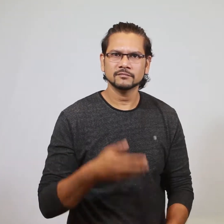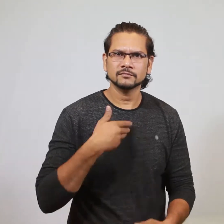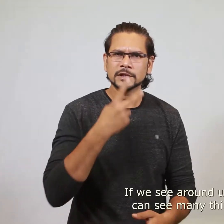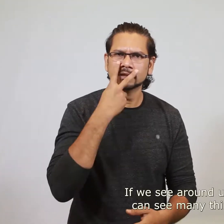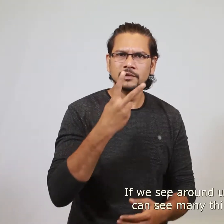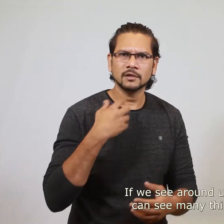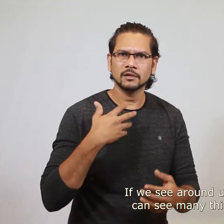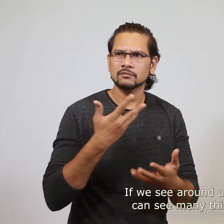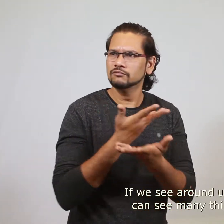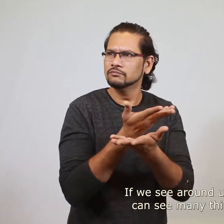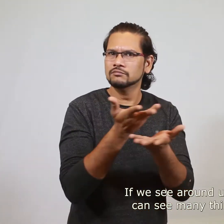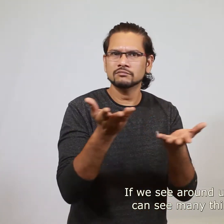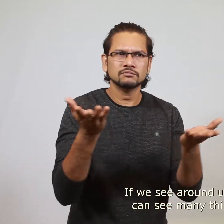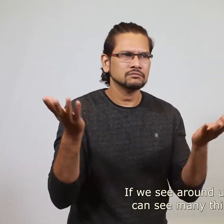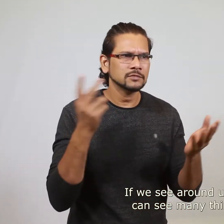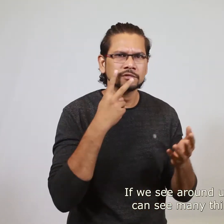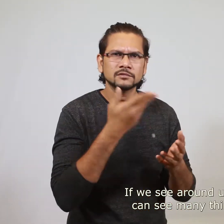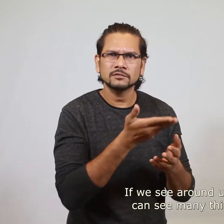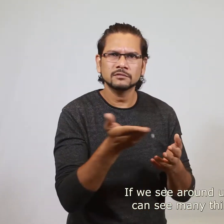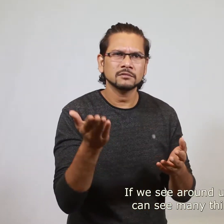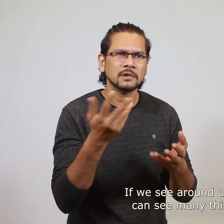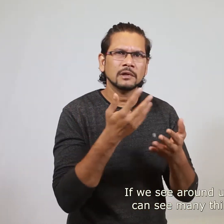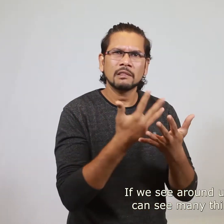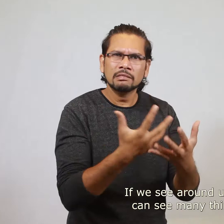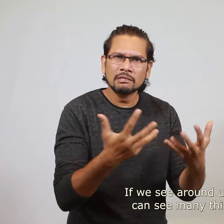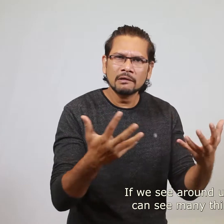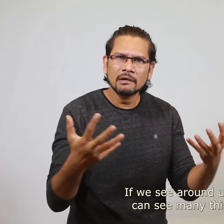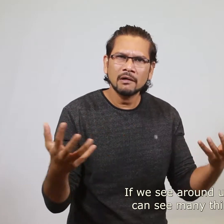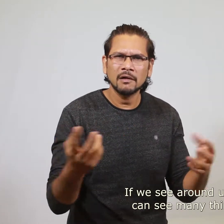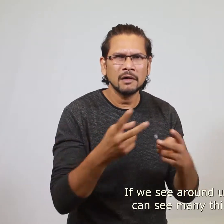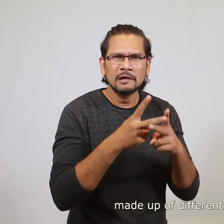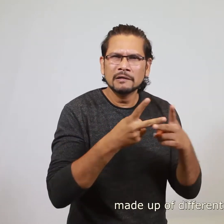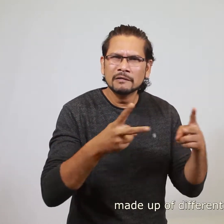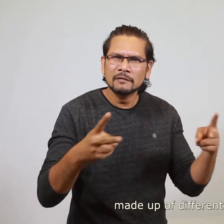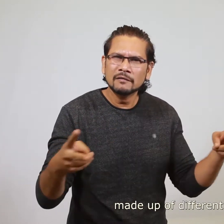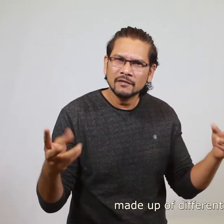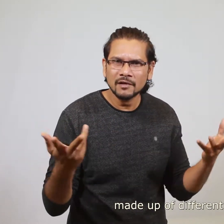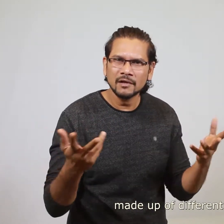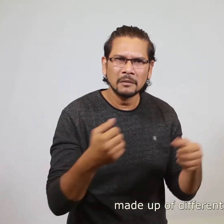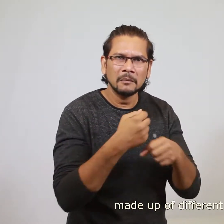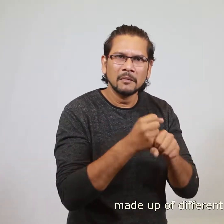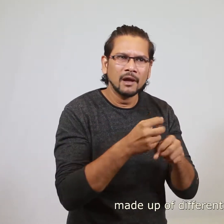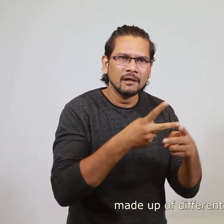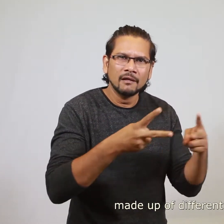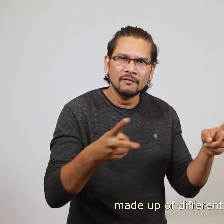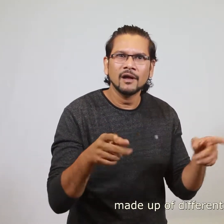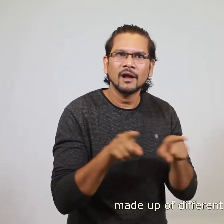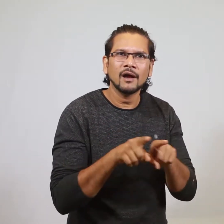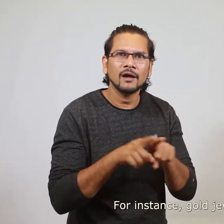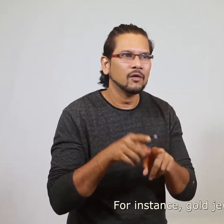If we see around us, we can see many things made up of different things. For